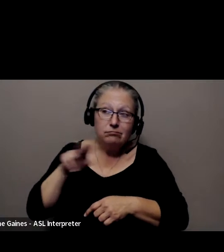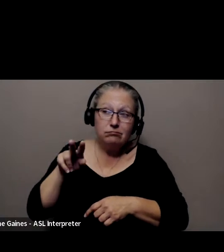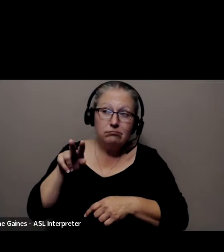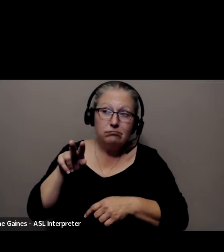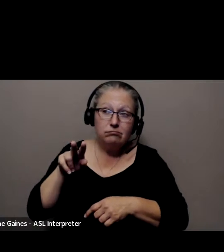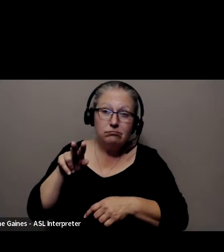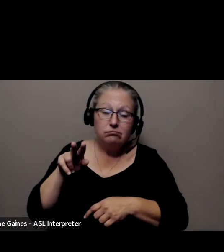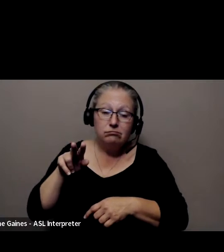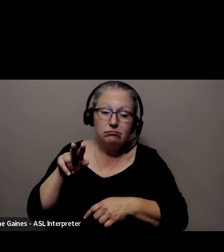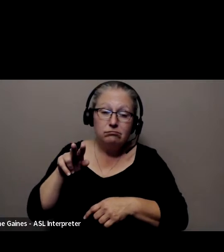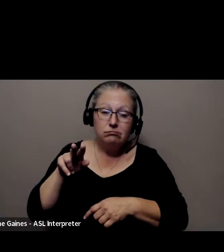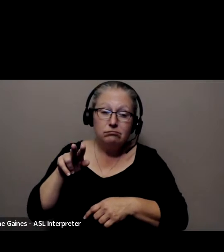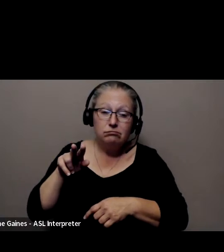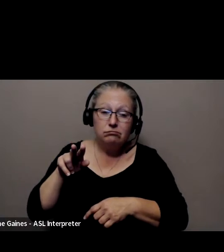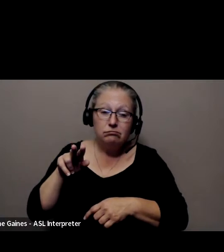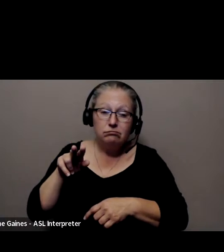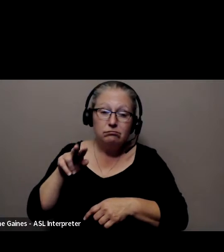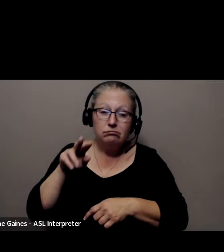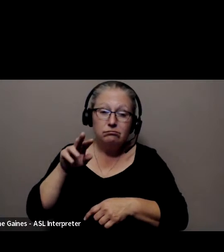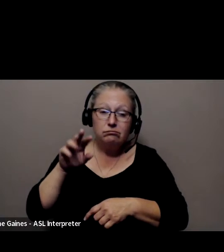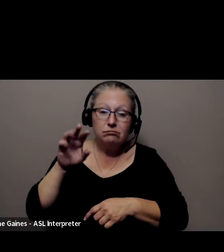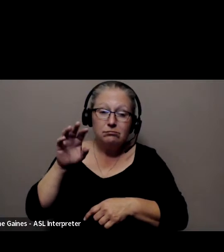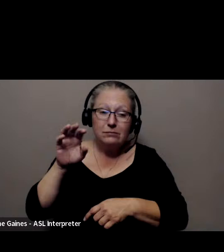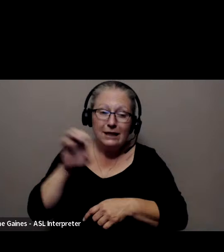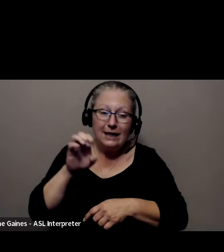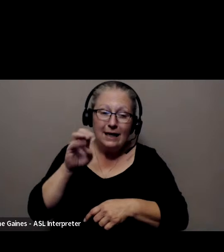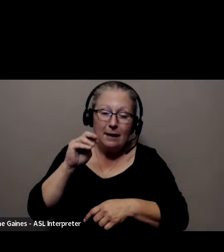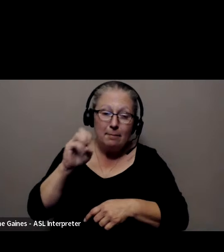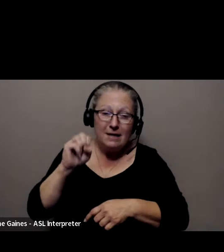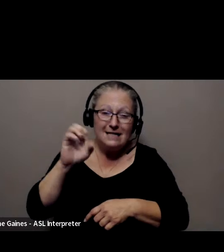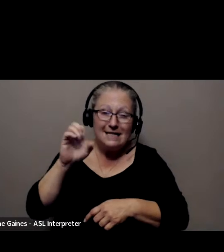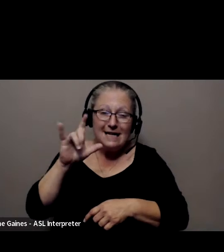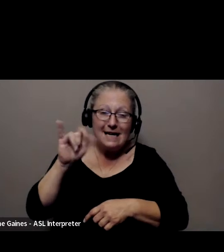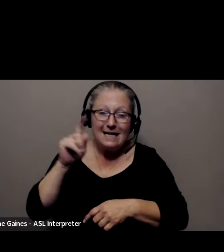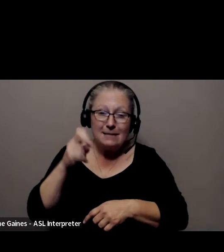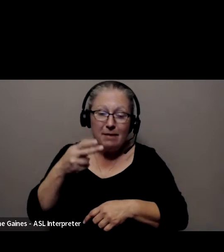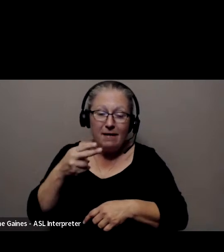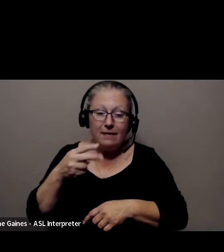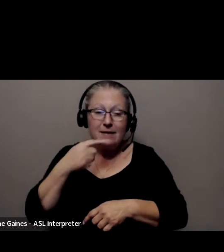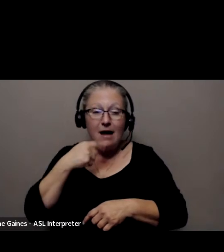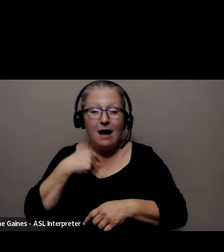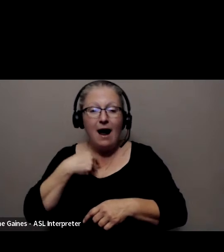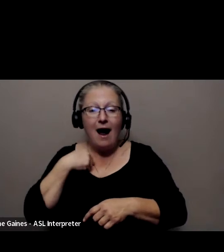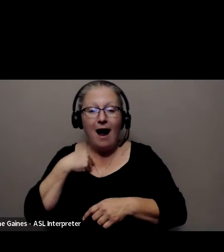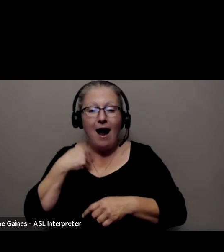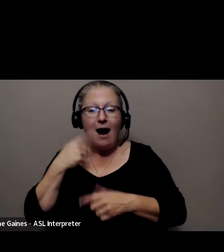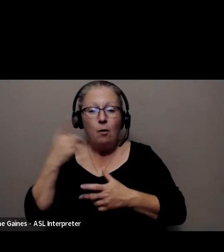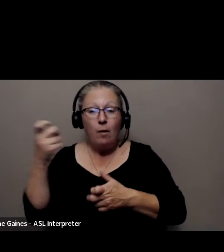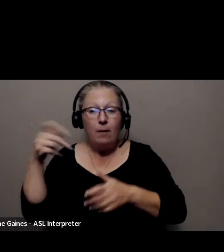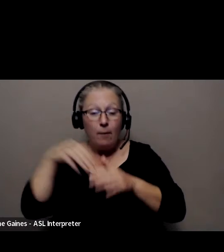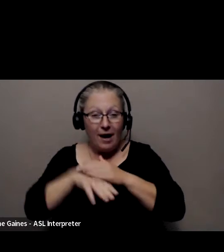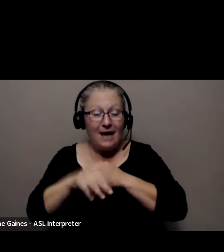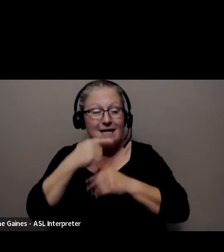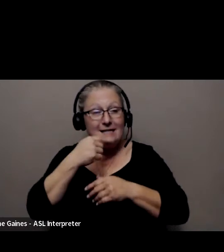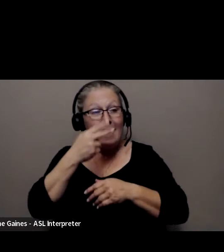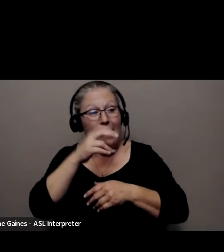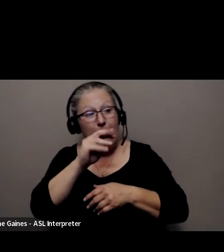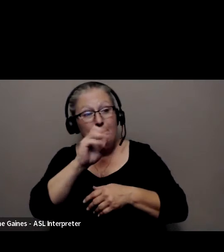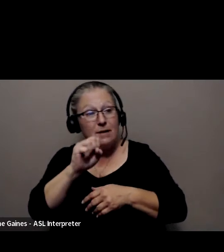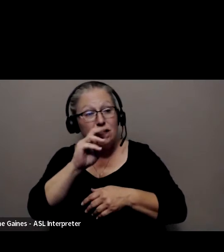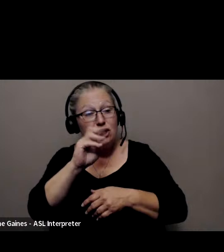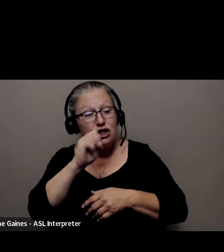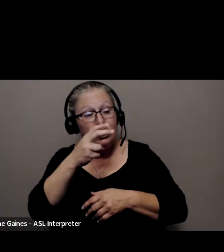she's Miss Elizabeth. I aspire for them to walk in when I'm not there and say, Miss